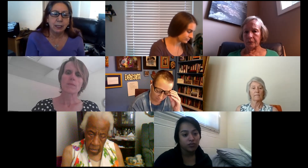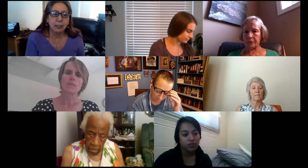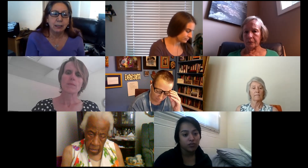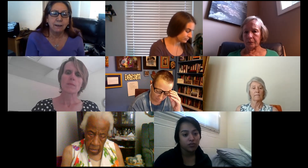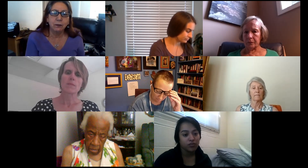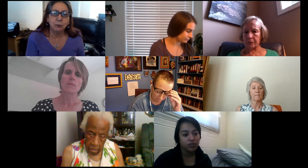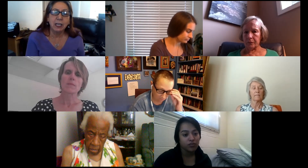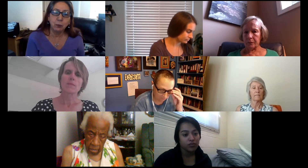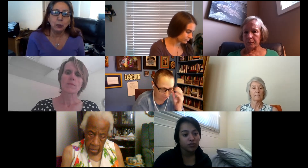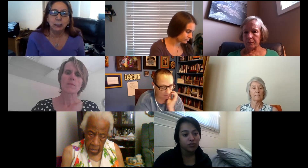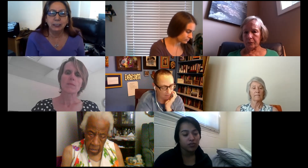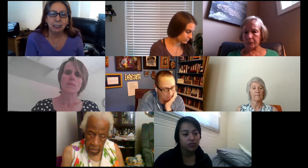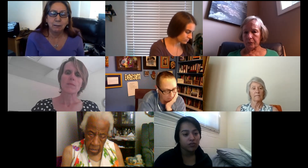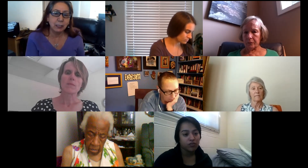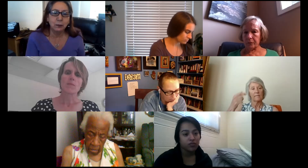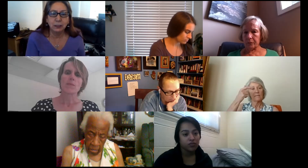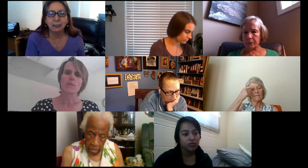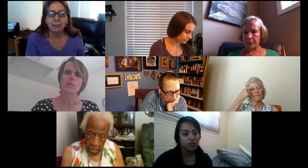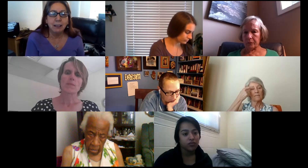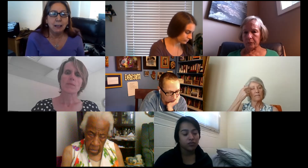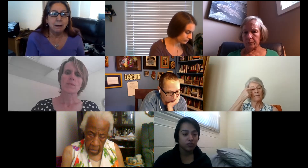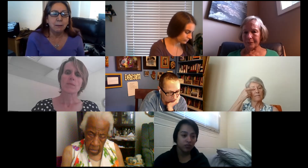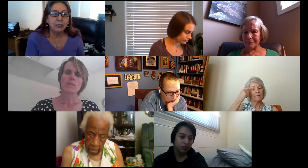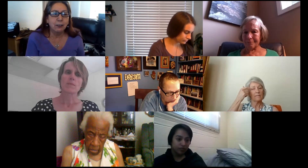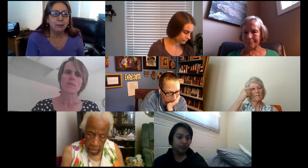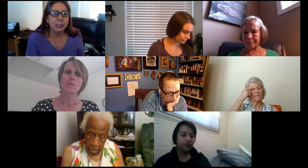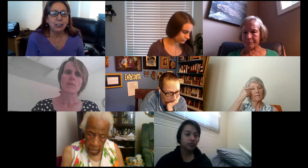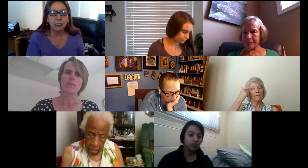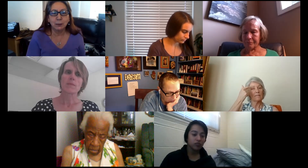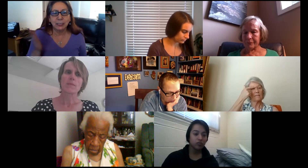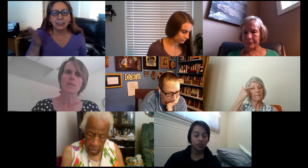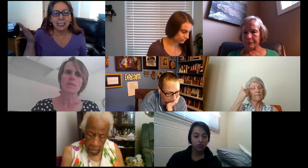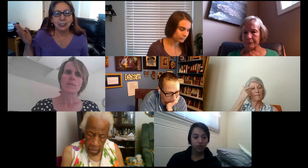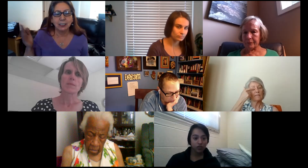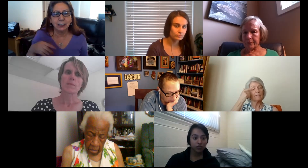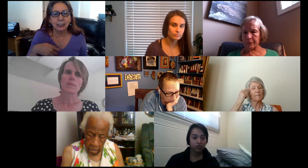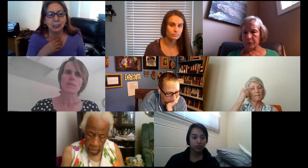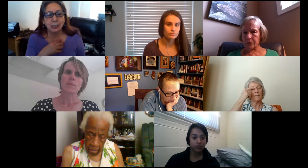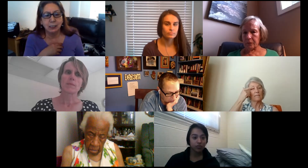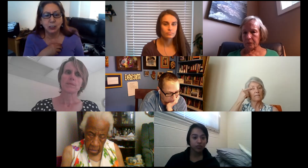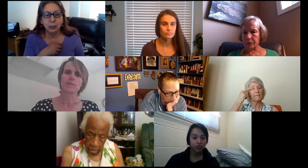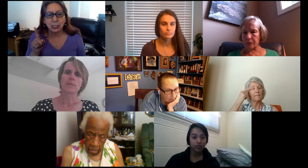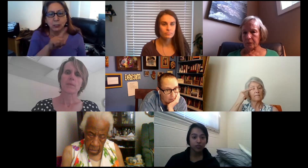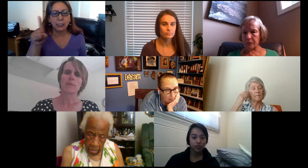and we have rules, many rules. And my daughter does presentations. She mentors deaf,